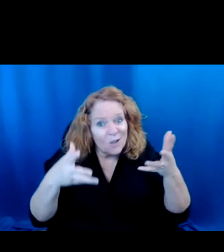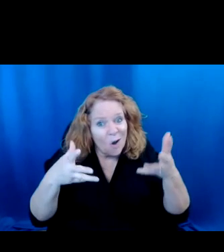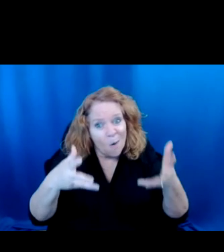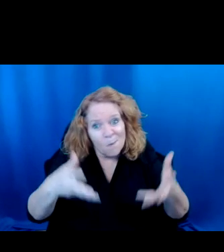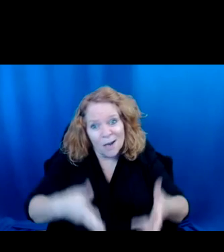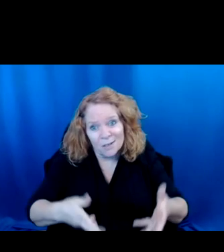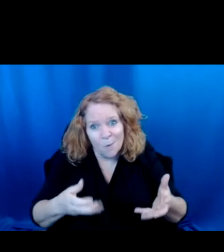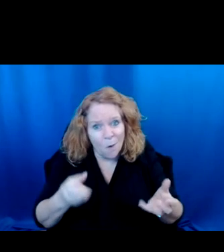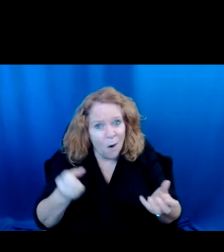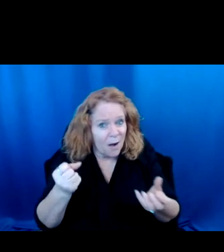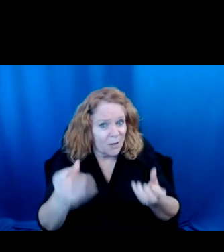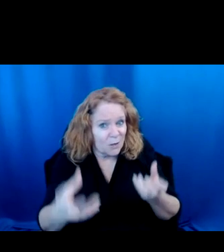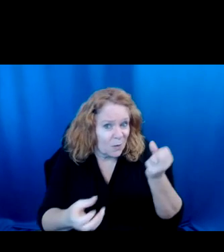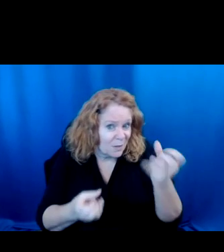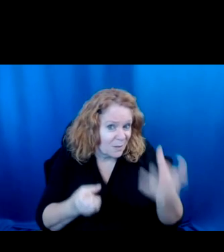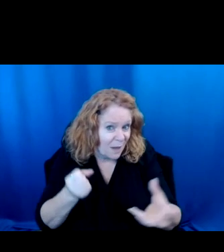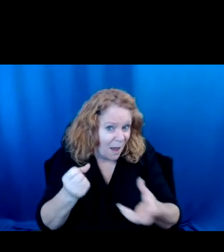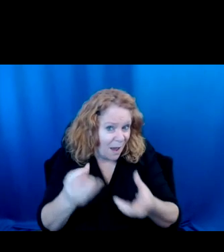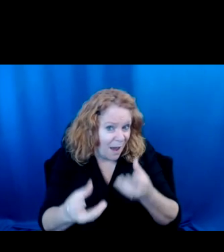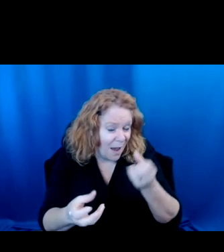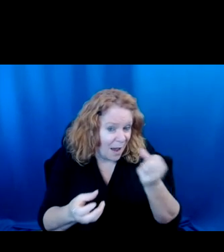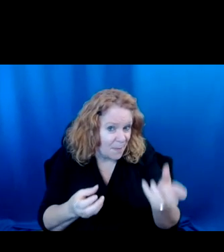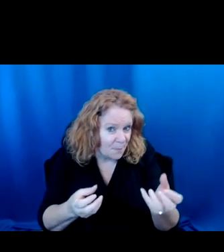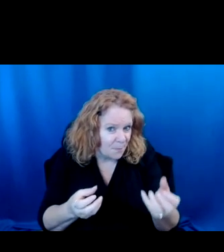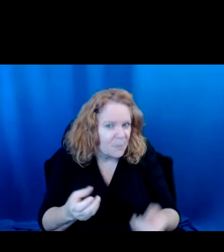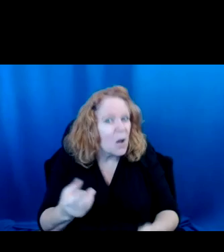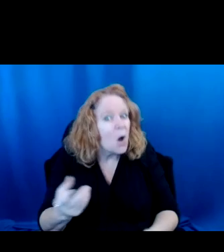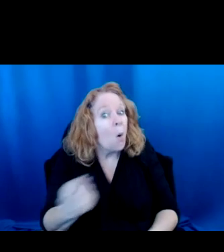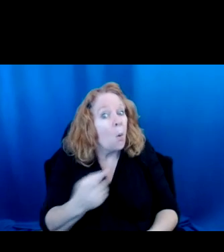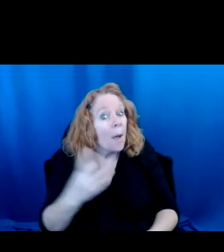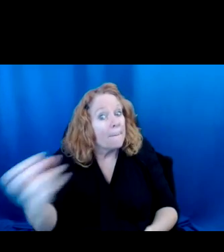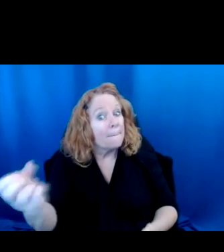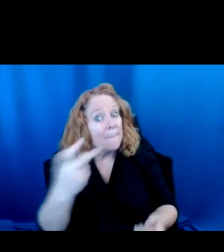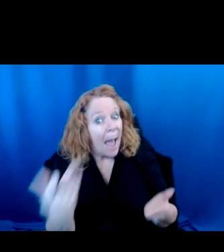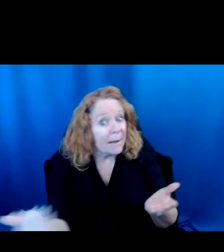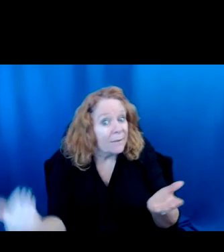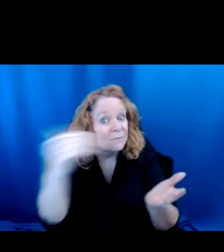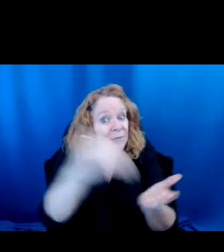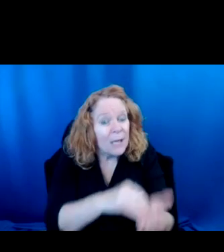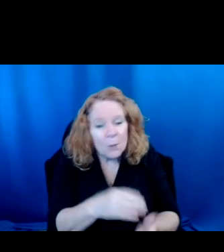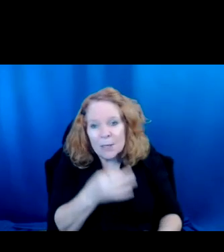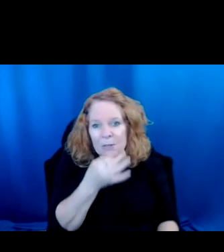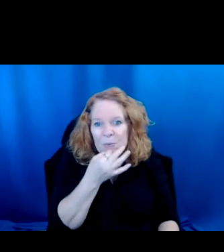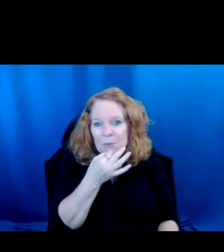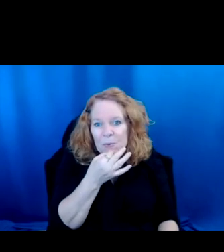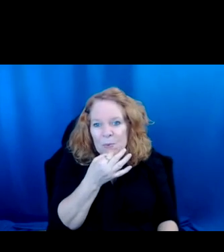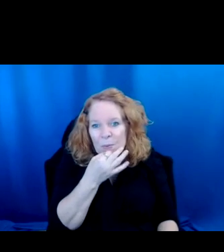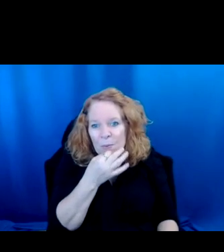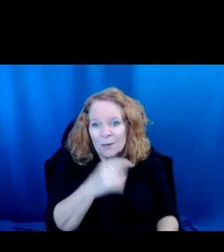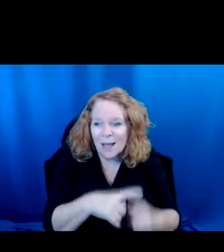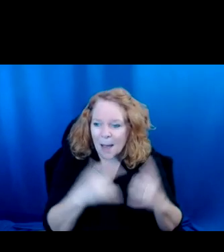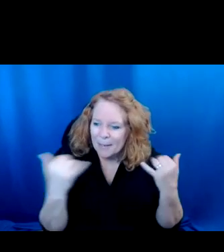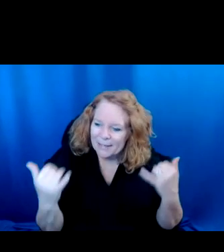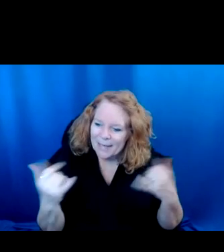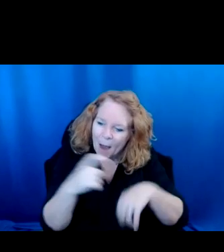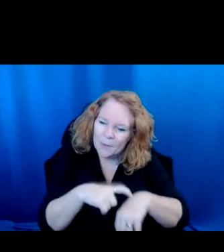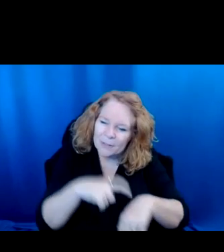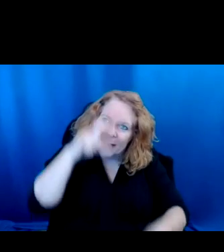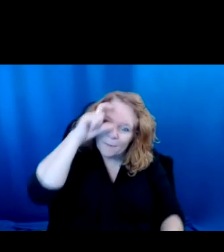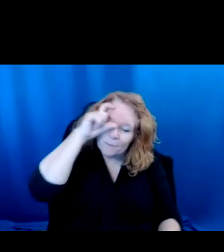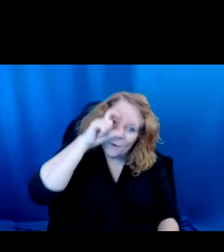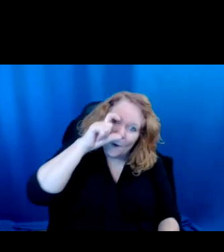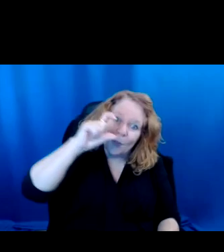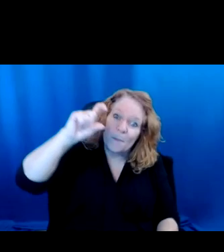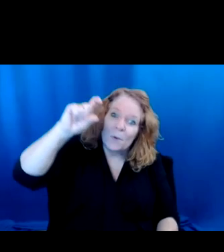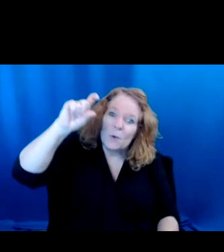more to say. We'll be back very soon, but now it's time for the moon